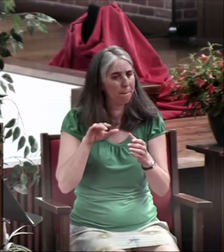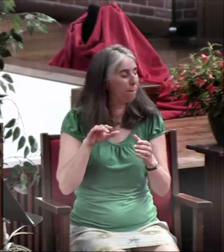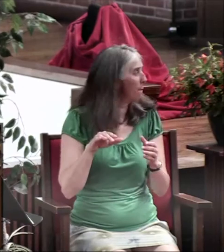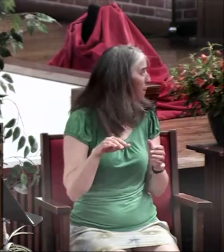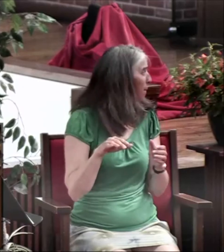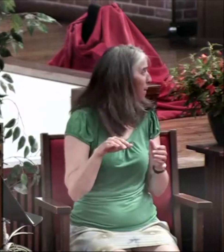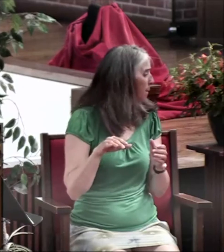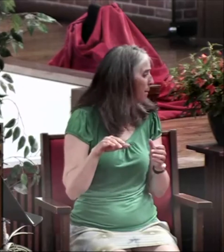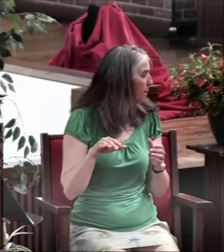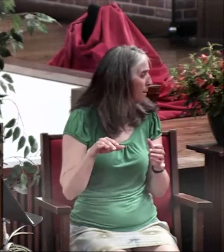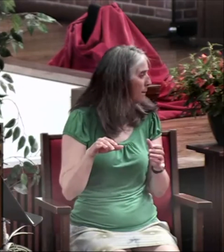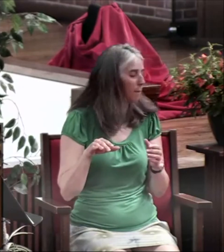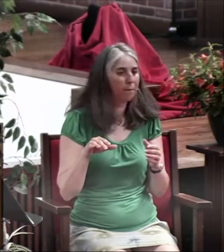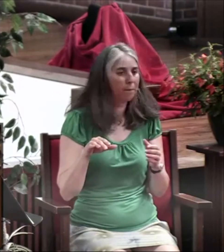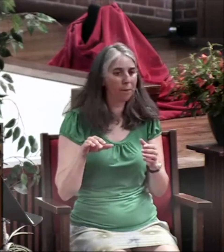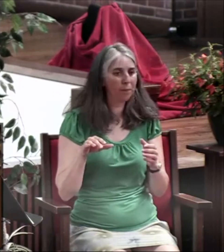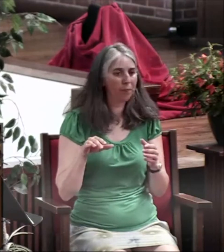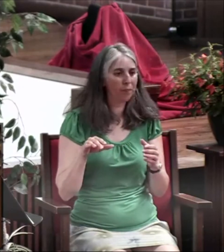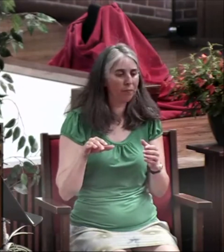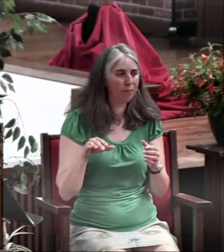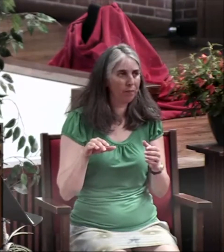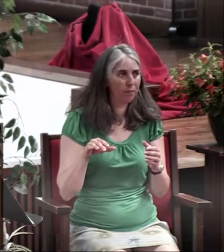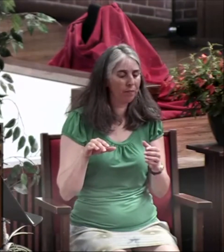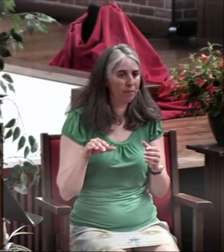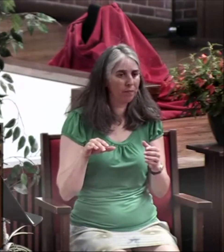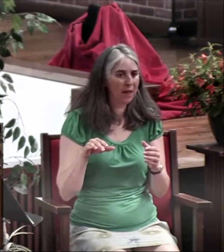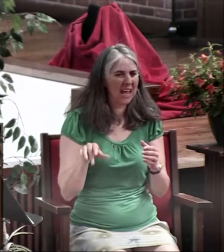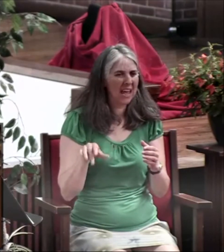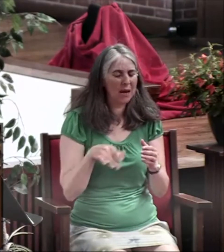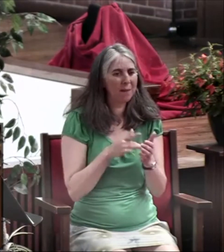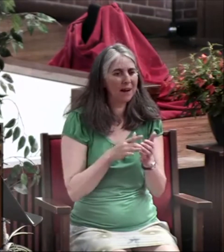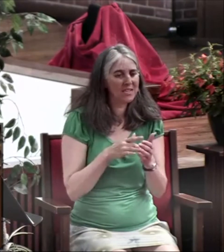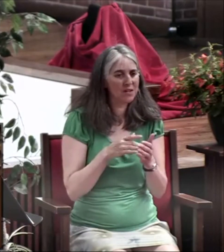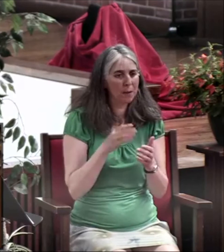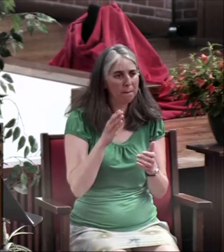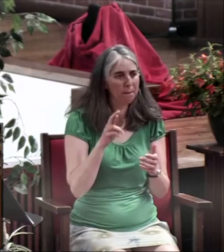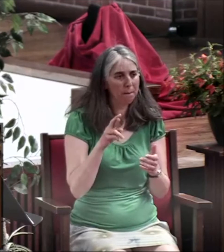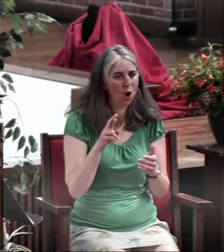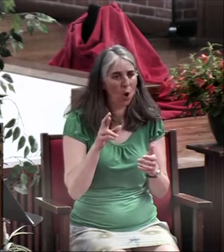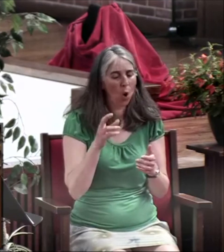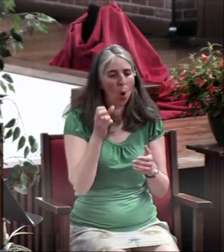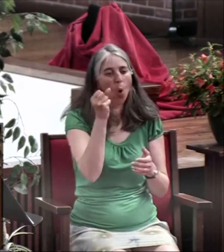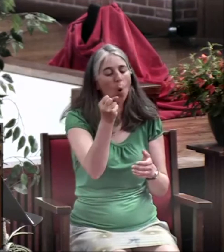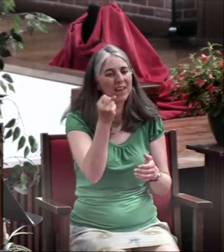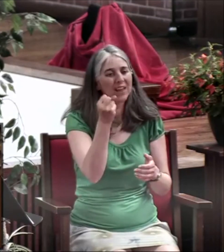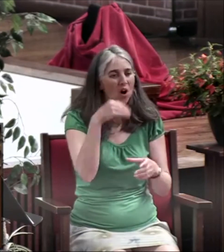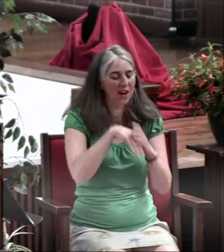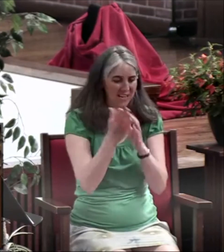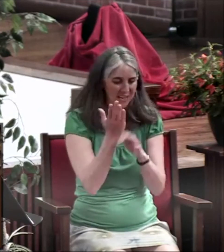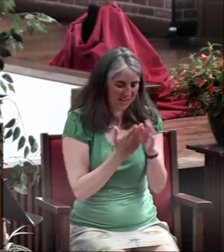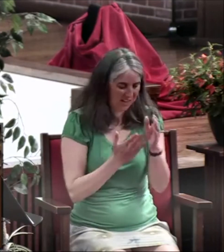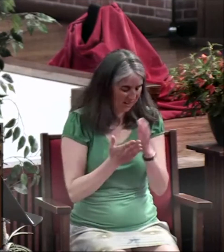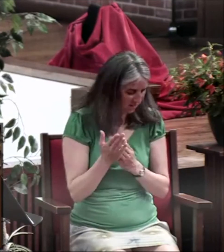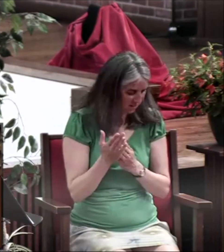couple holding God in their hands. If you want to find God, you will find him in the